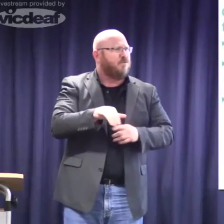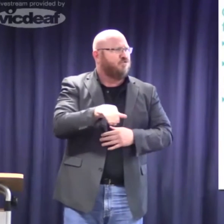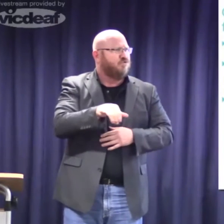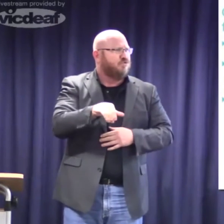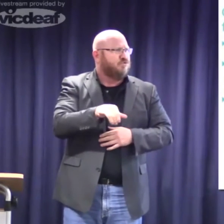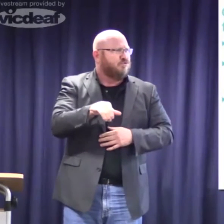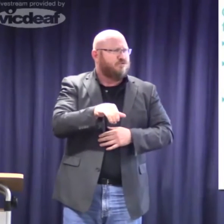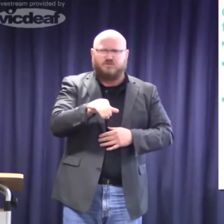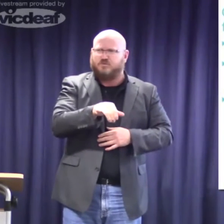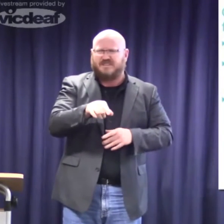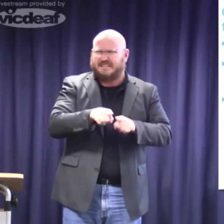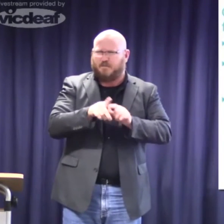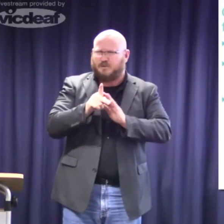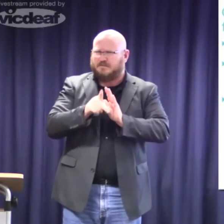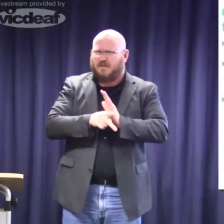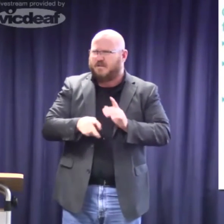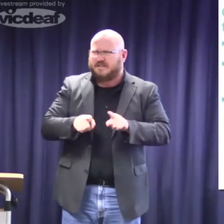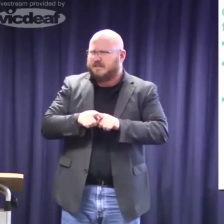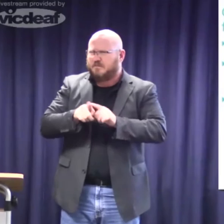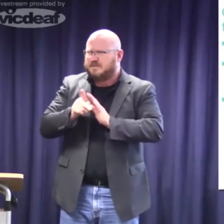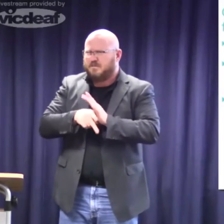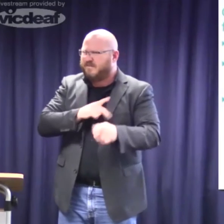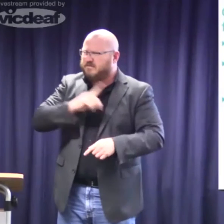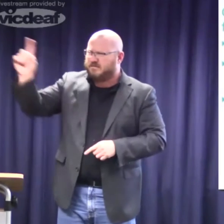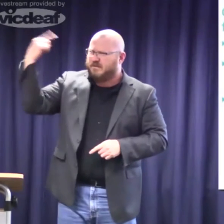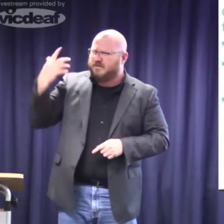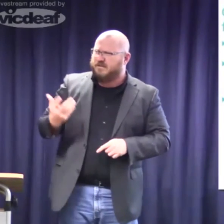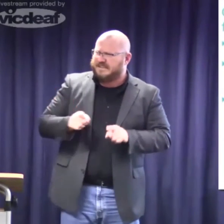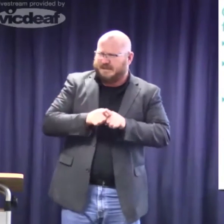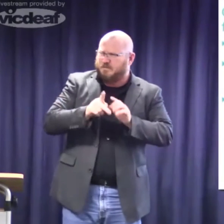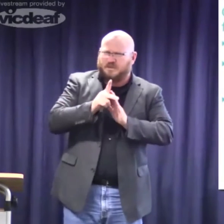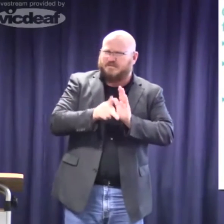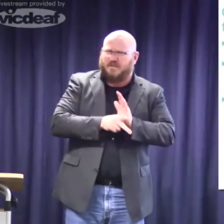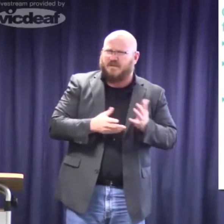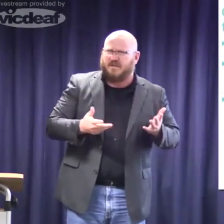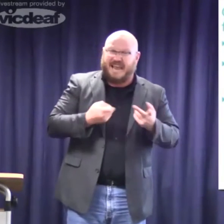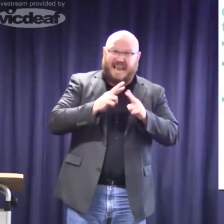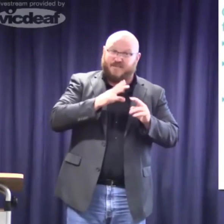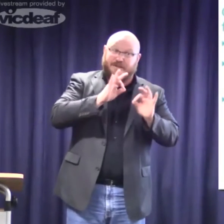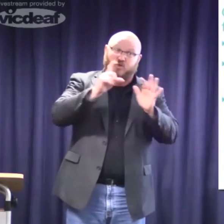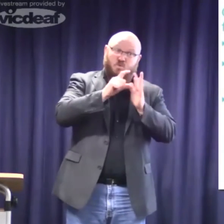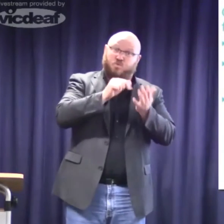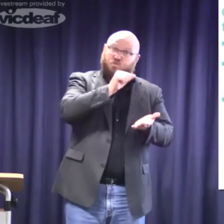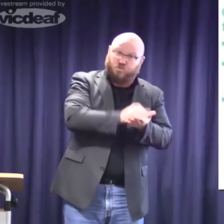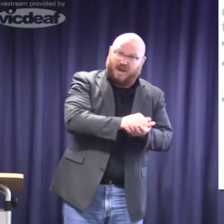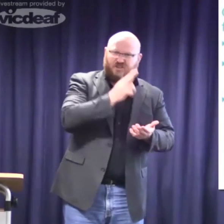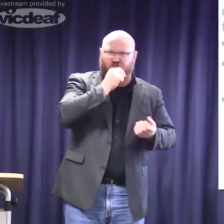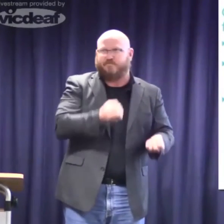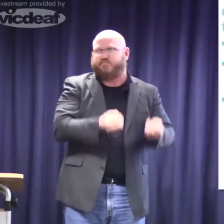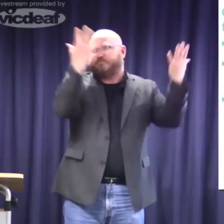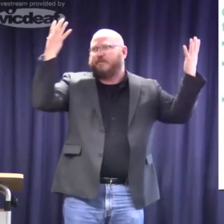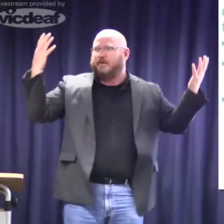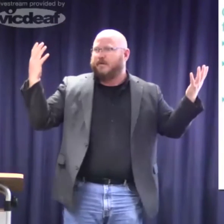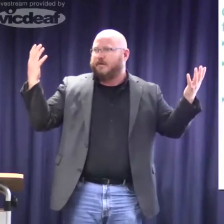I ask the next door neighbour just to fix it to me, or would you engage a professional, a plumber? It's the exact same philosophy. Of